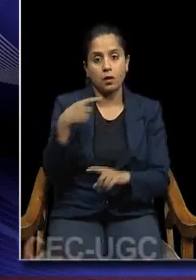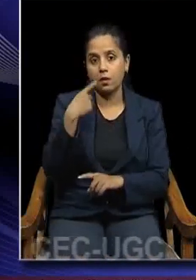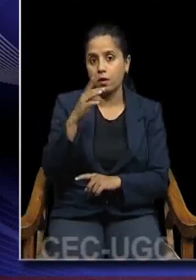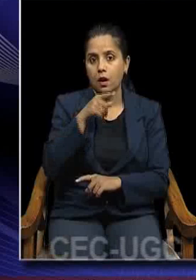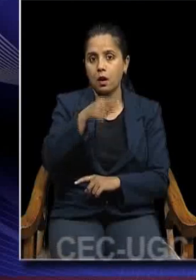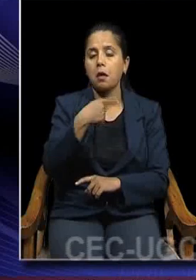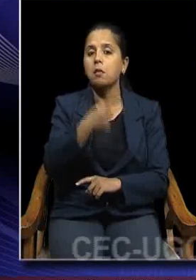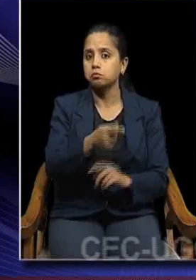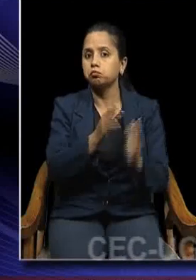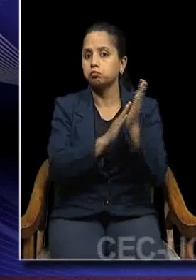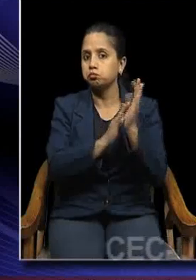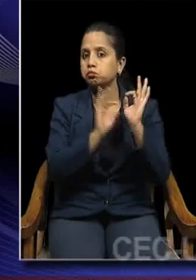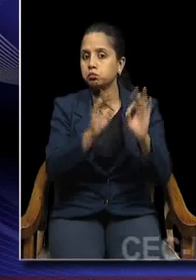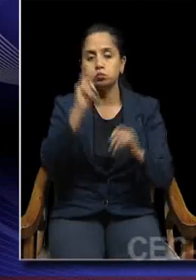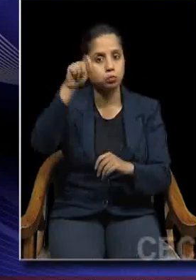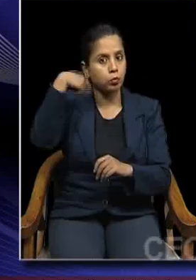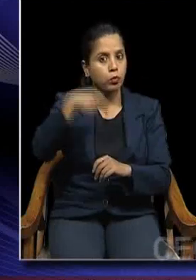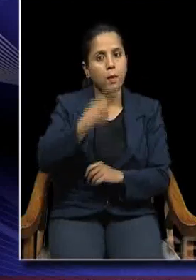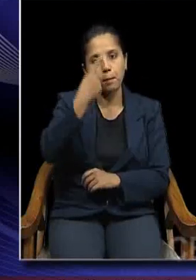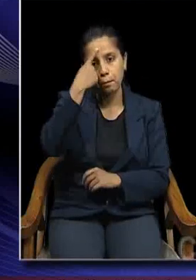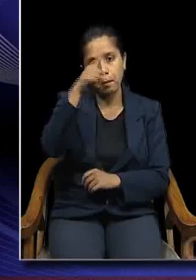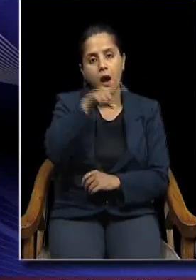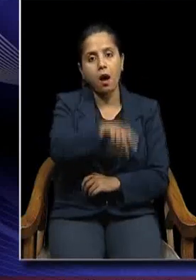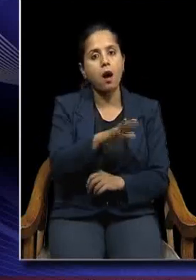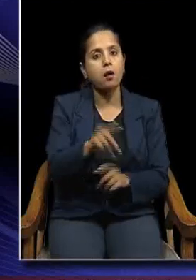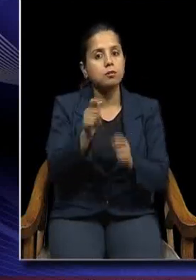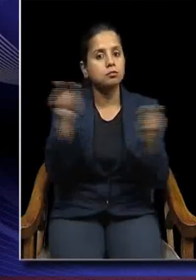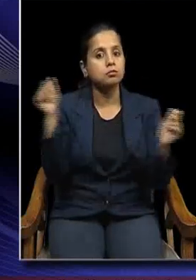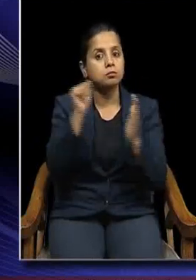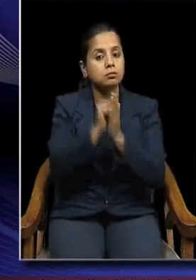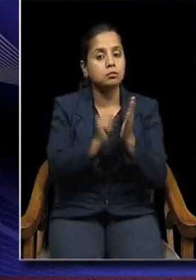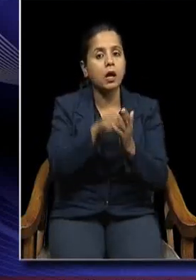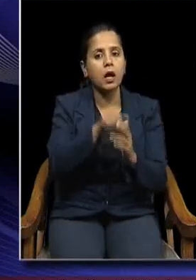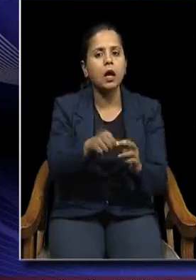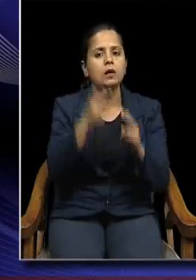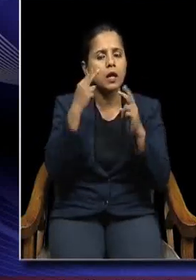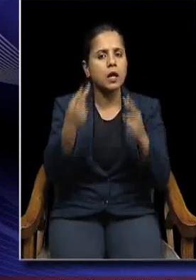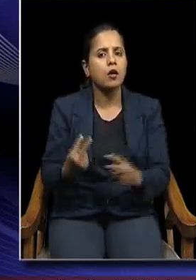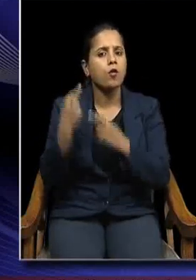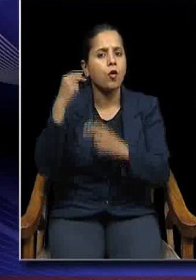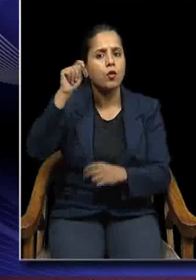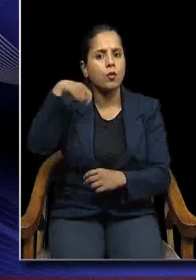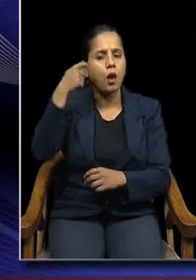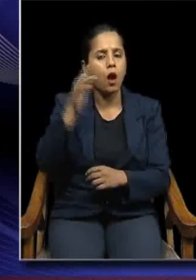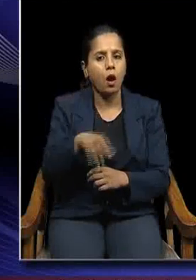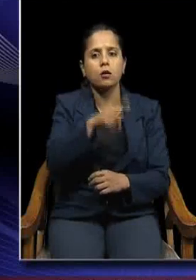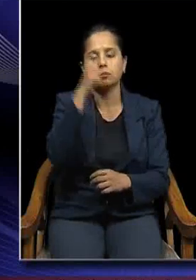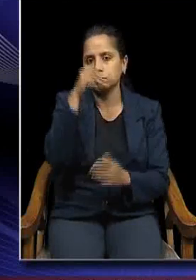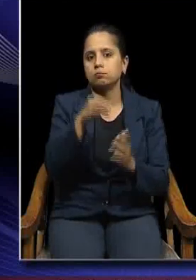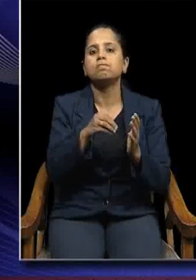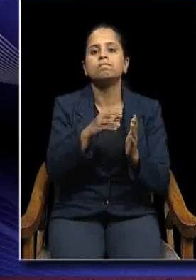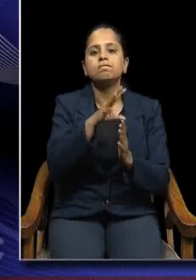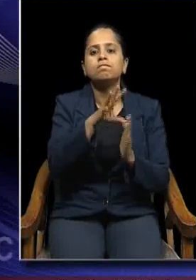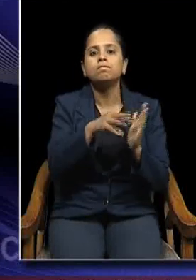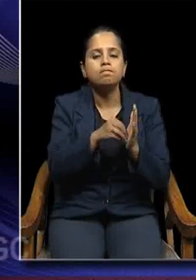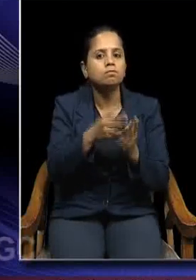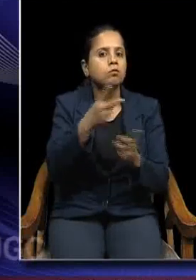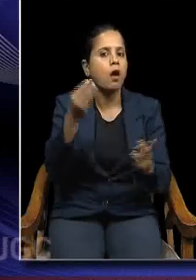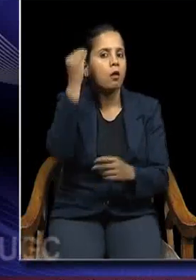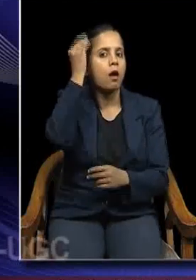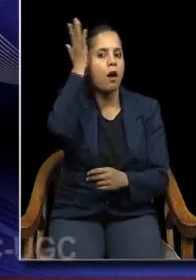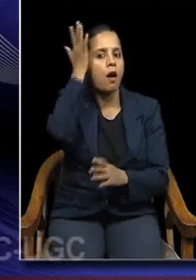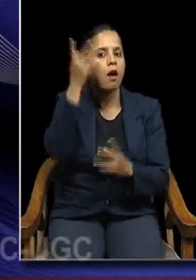praised this particular film in the Marathi press, in which the film reviews they were being carried, and he even proposed to open a film